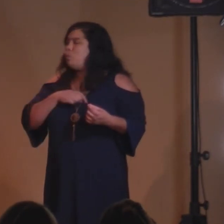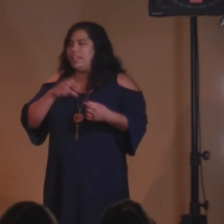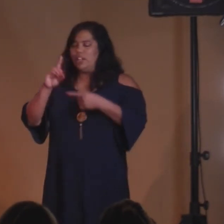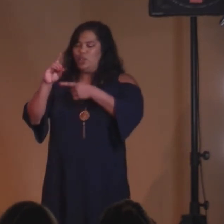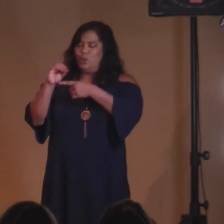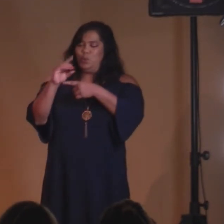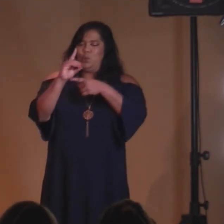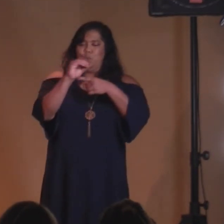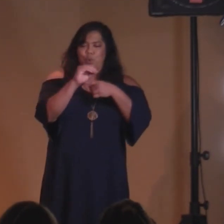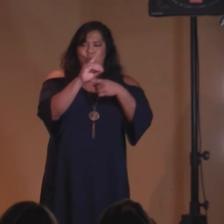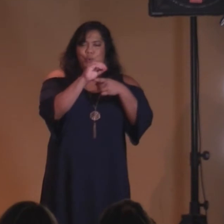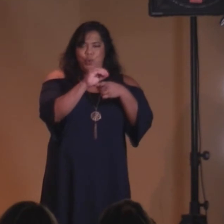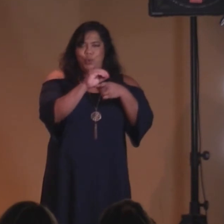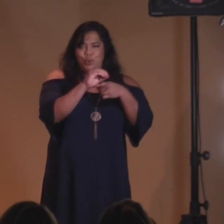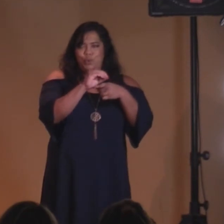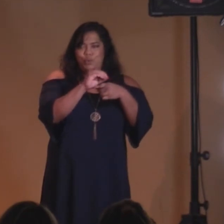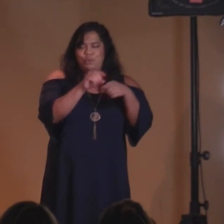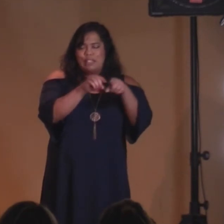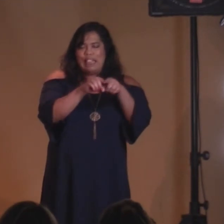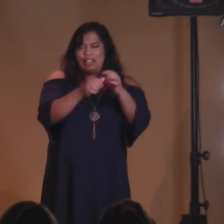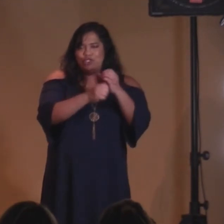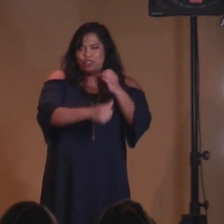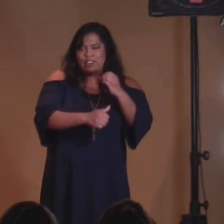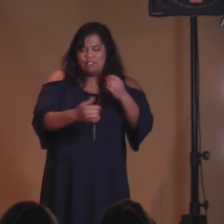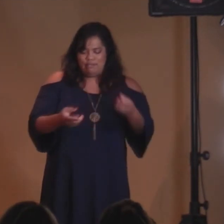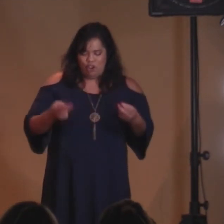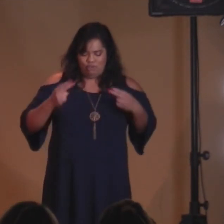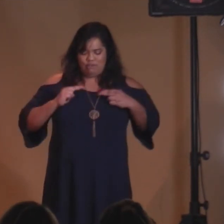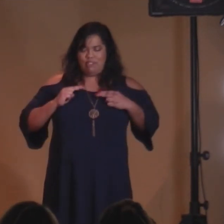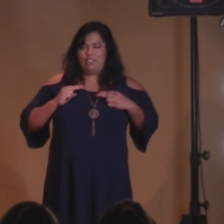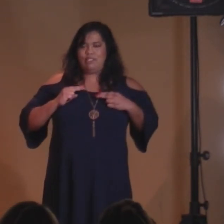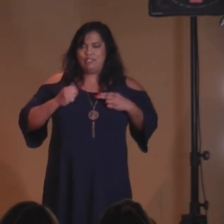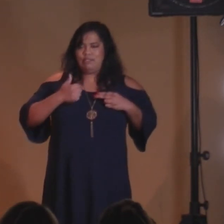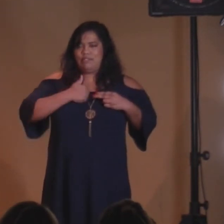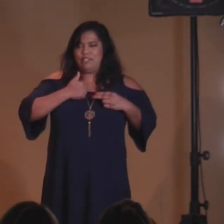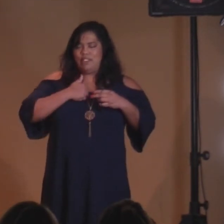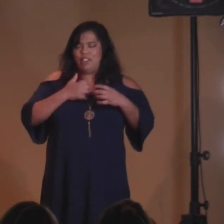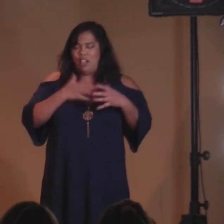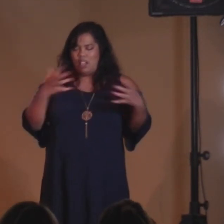would happen if we really stopped and said, what is it that I'm complaining about?